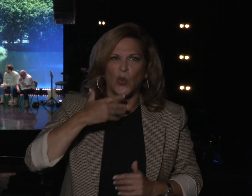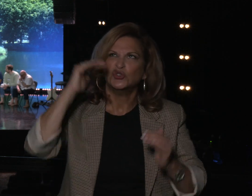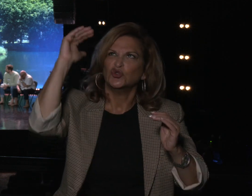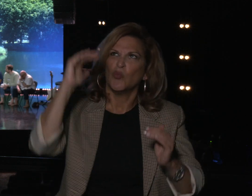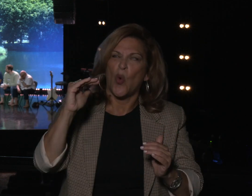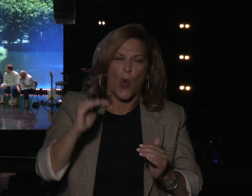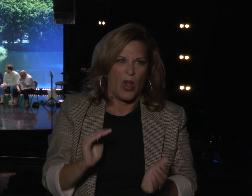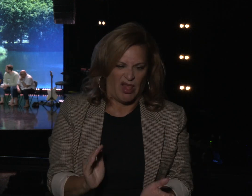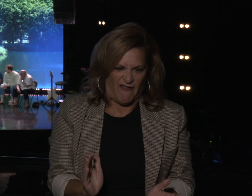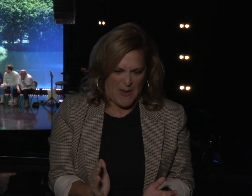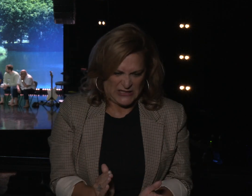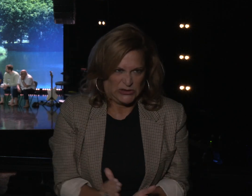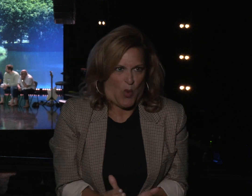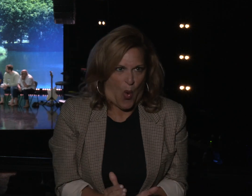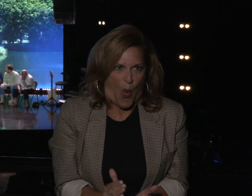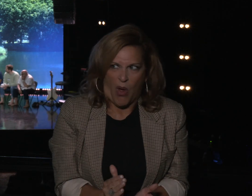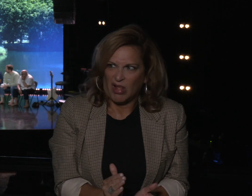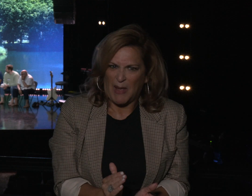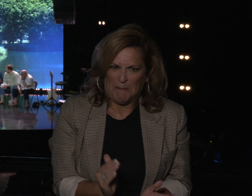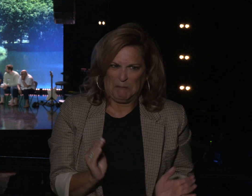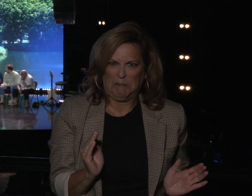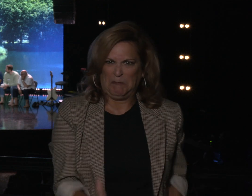Guys with these big feet.